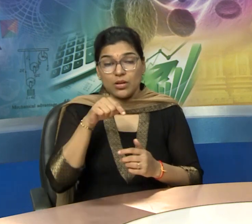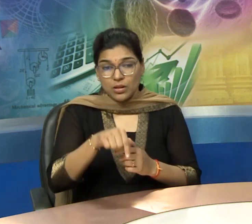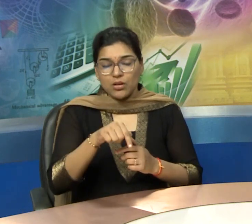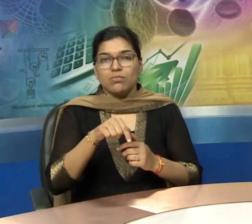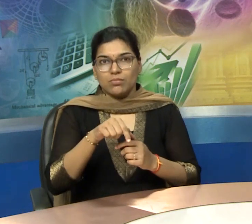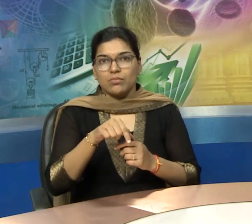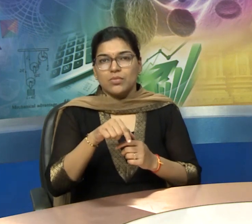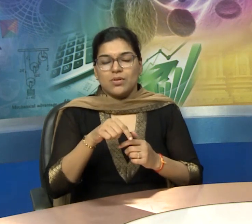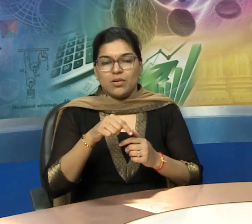of education.